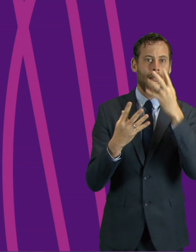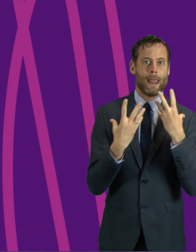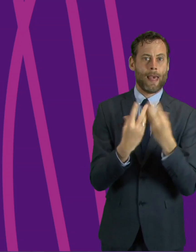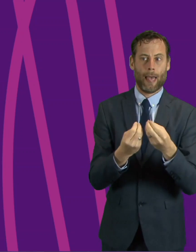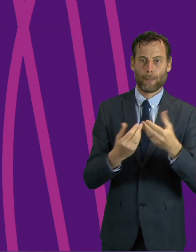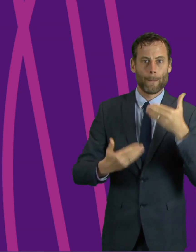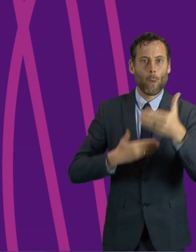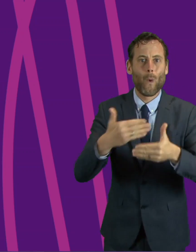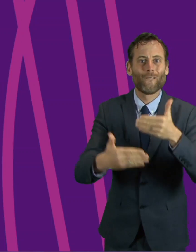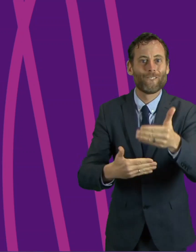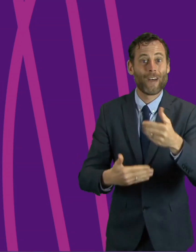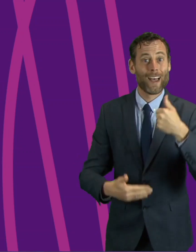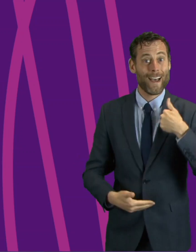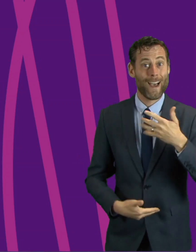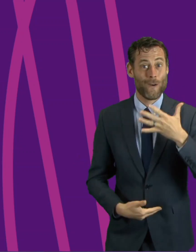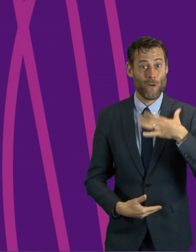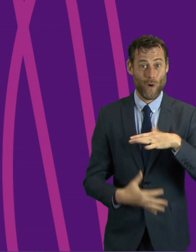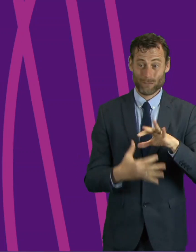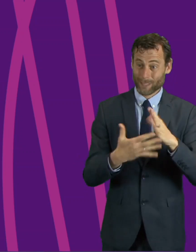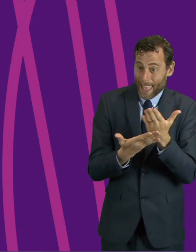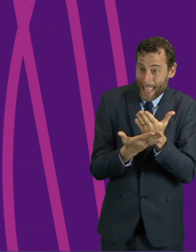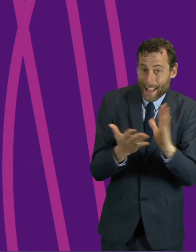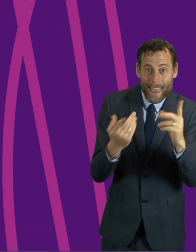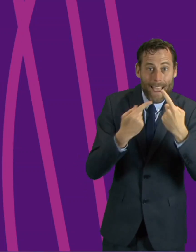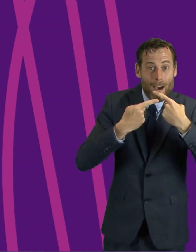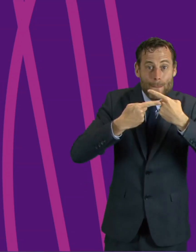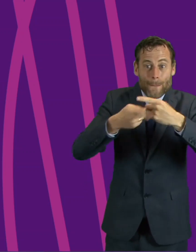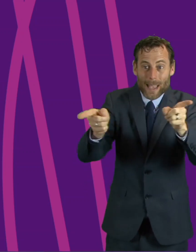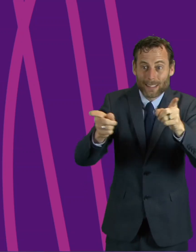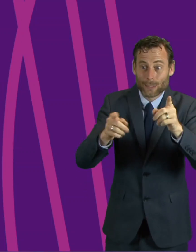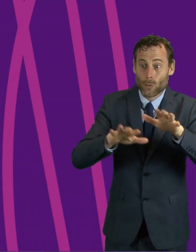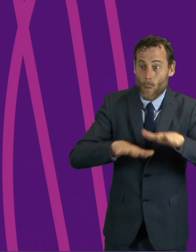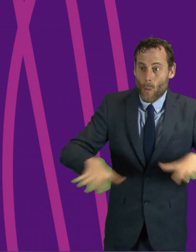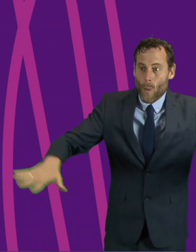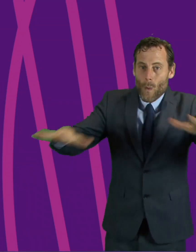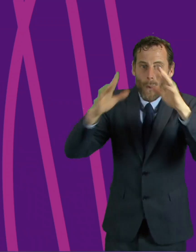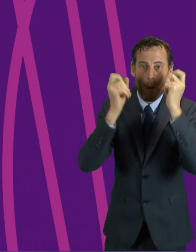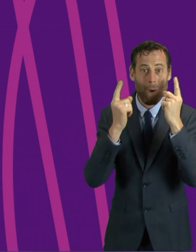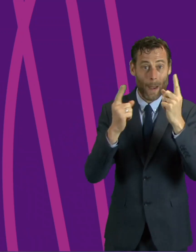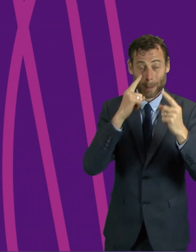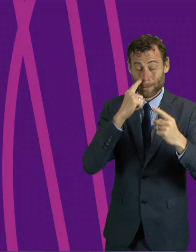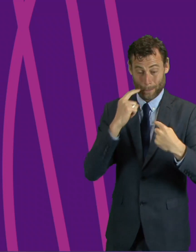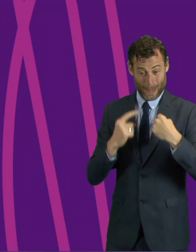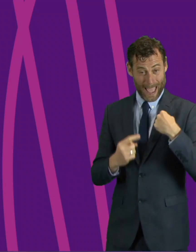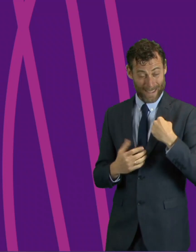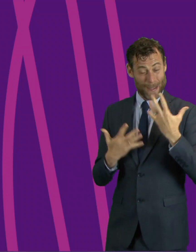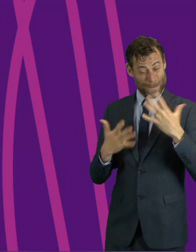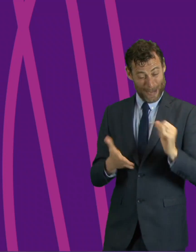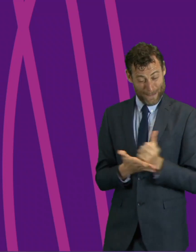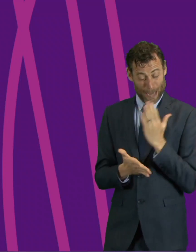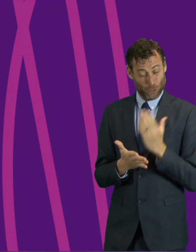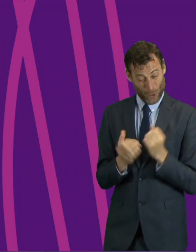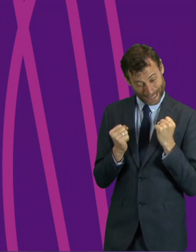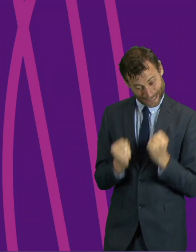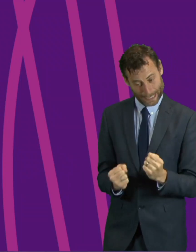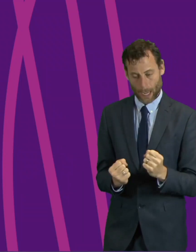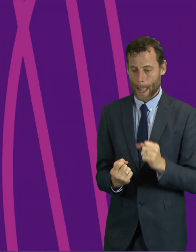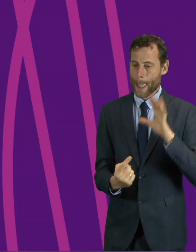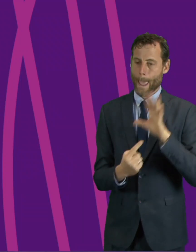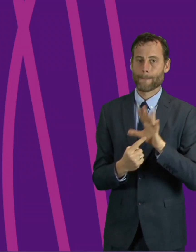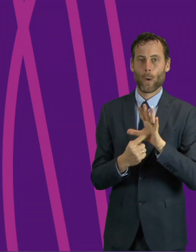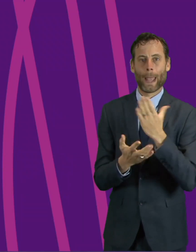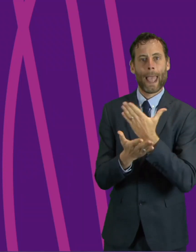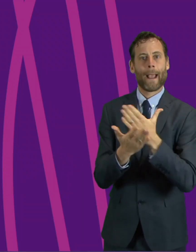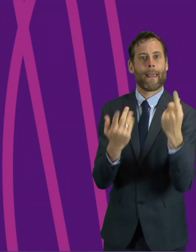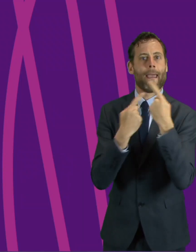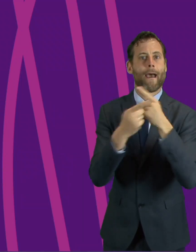helpful. I want as much consistency of messaging as possible and have worked very hard to try to achieve that. I will always say,